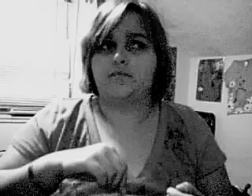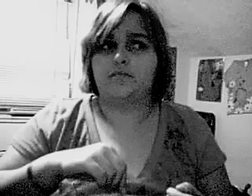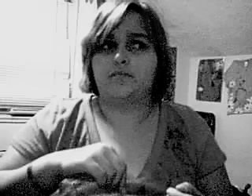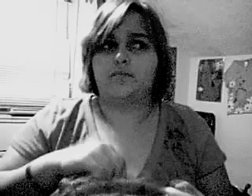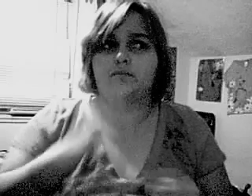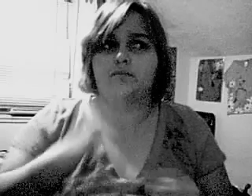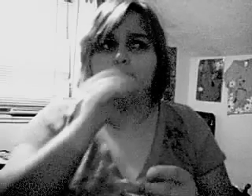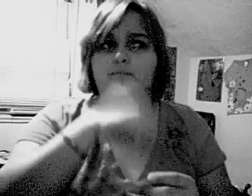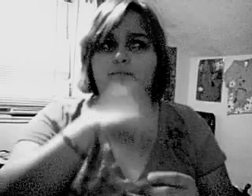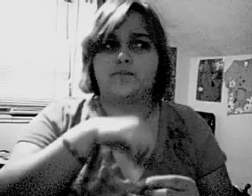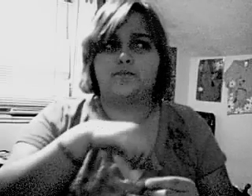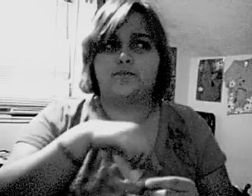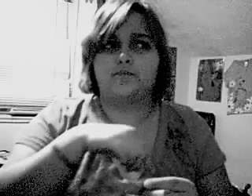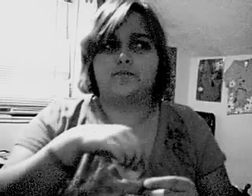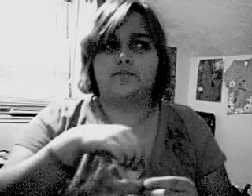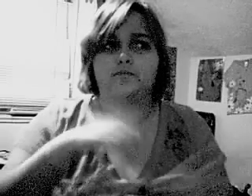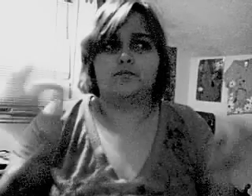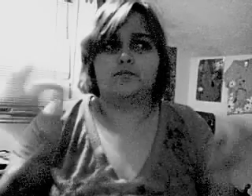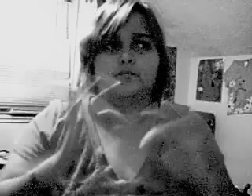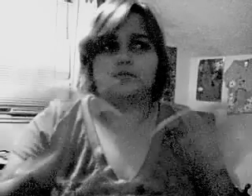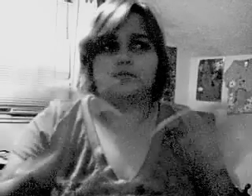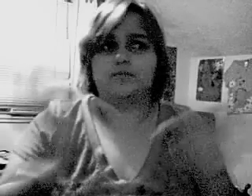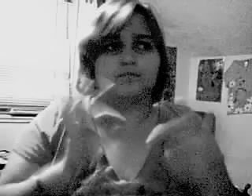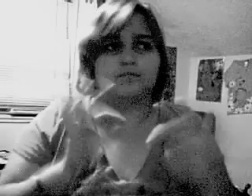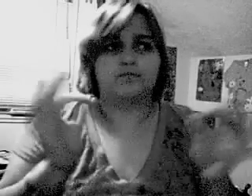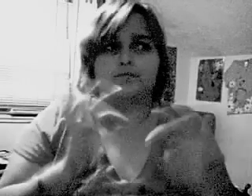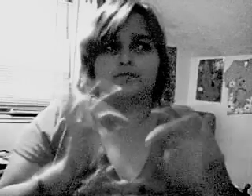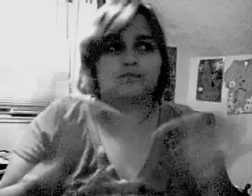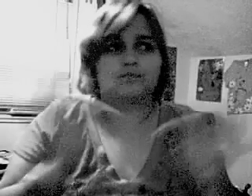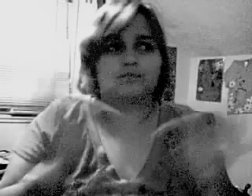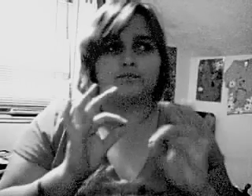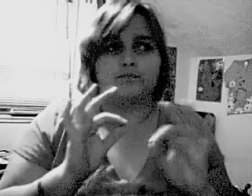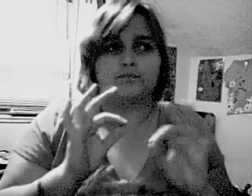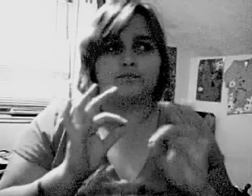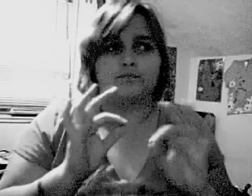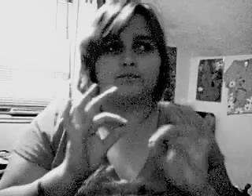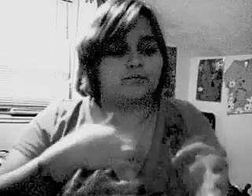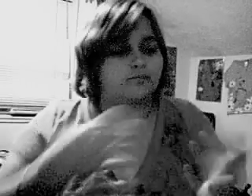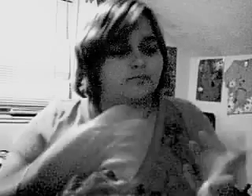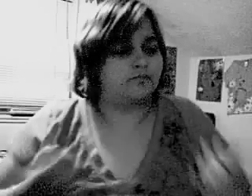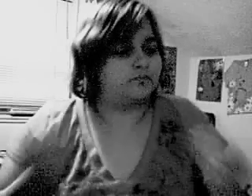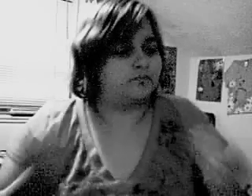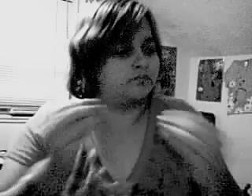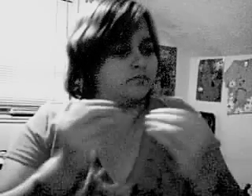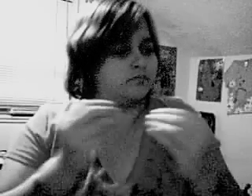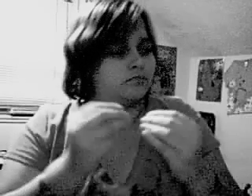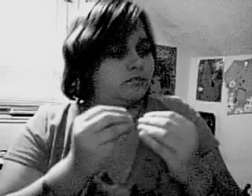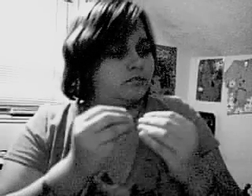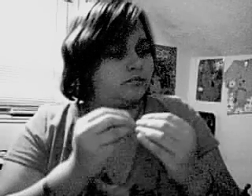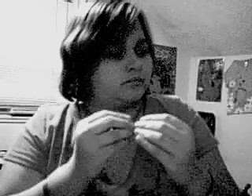But who cares? No big deal. I want more.